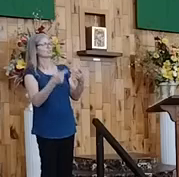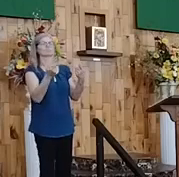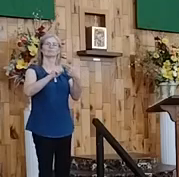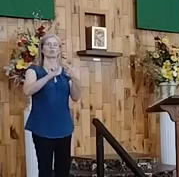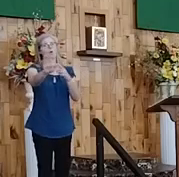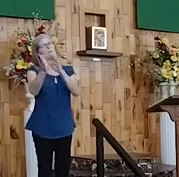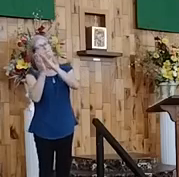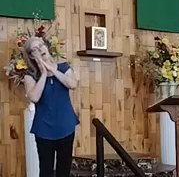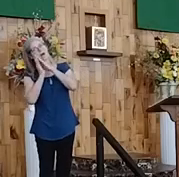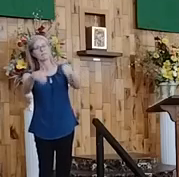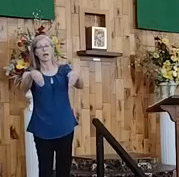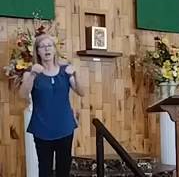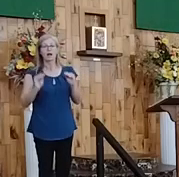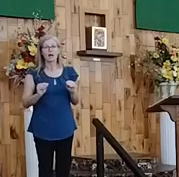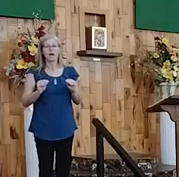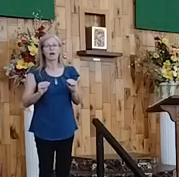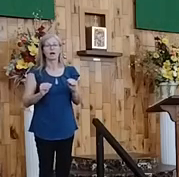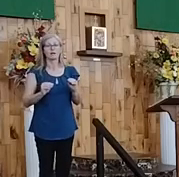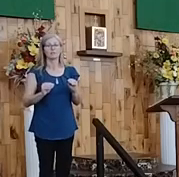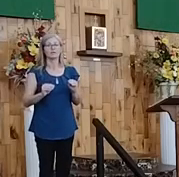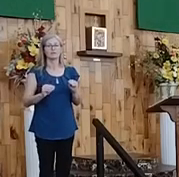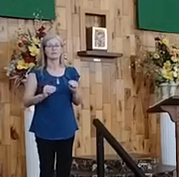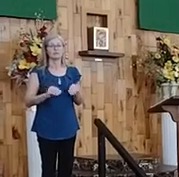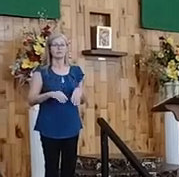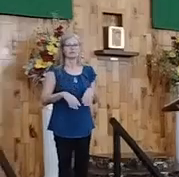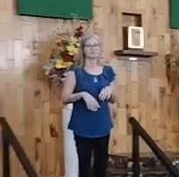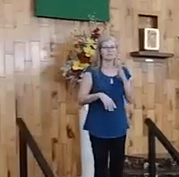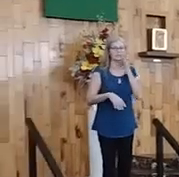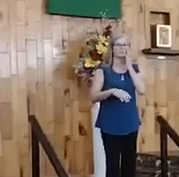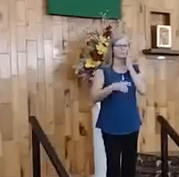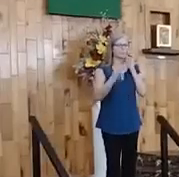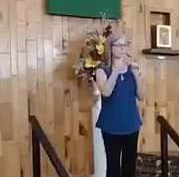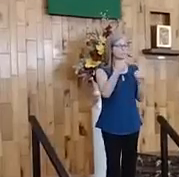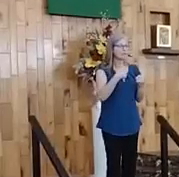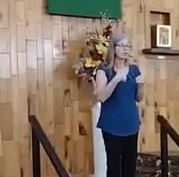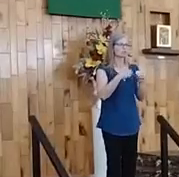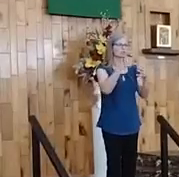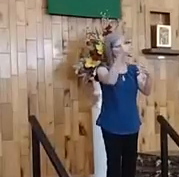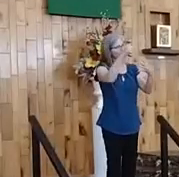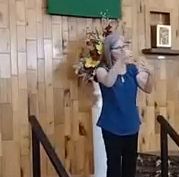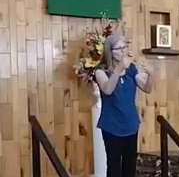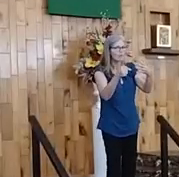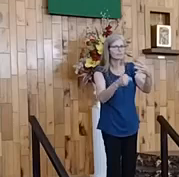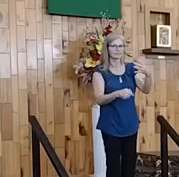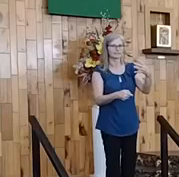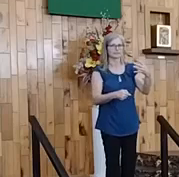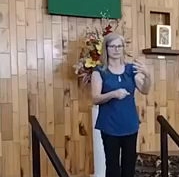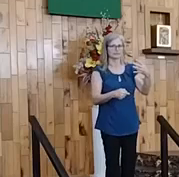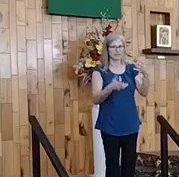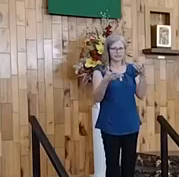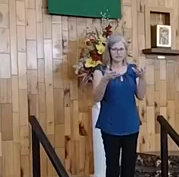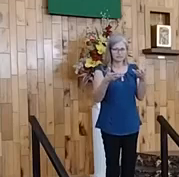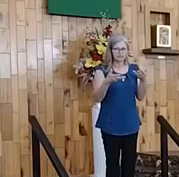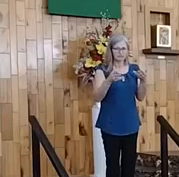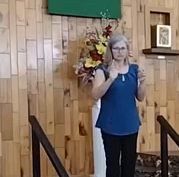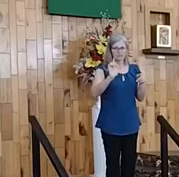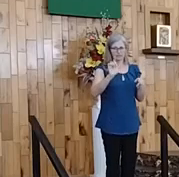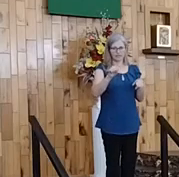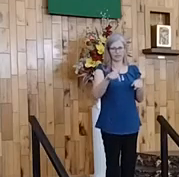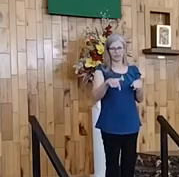beds. That's Mom again. She would tell us to do all those things, and after a while,